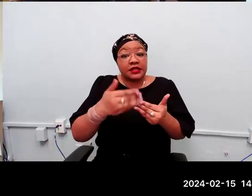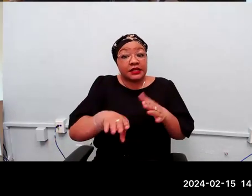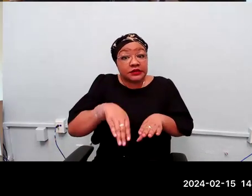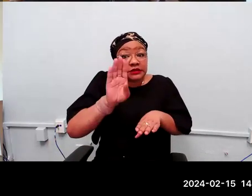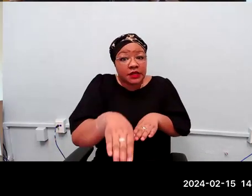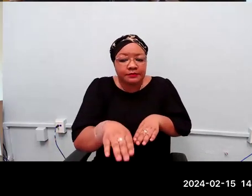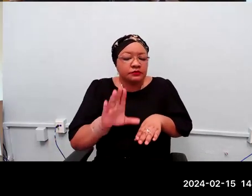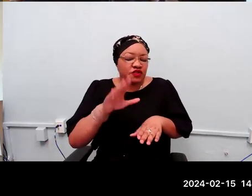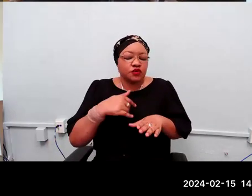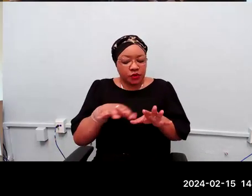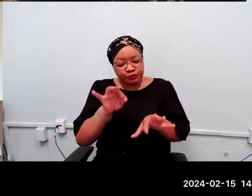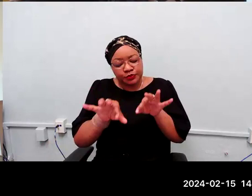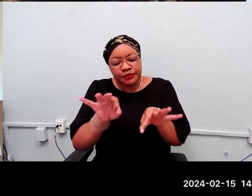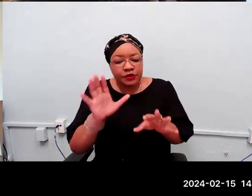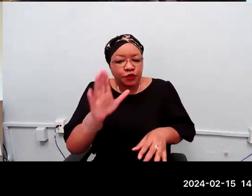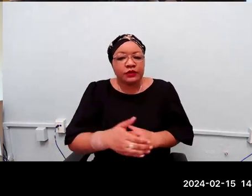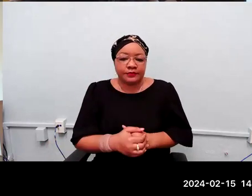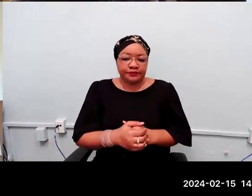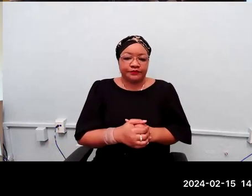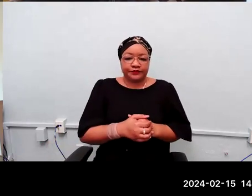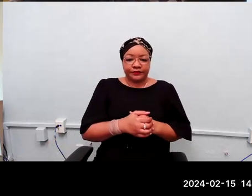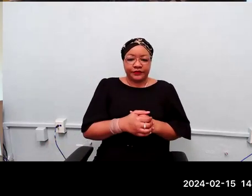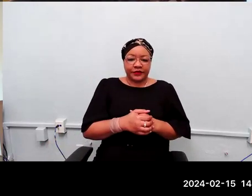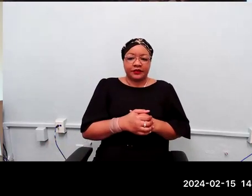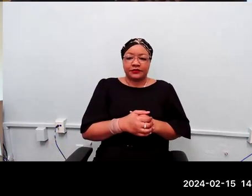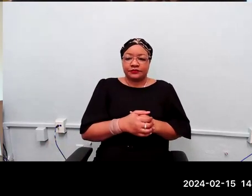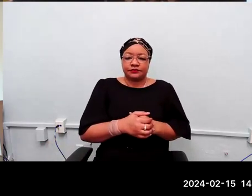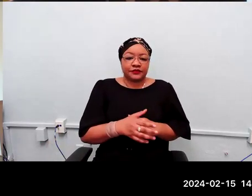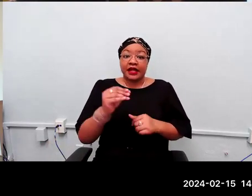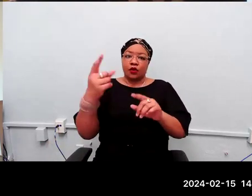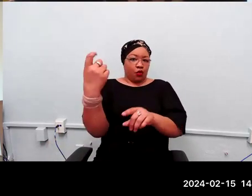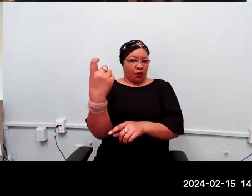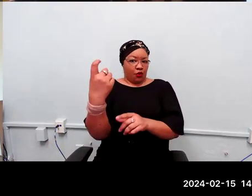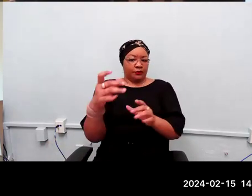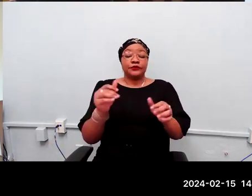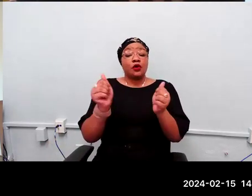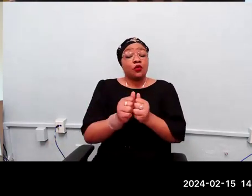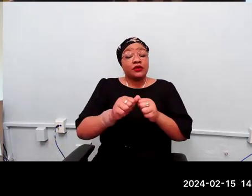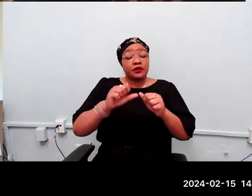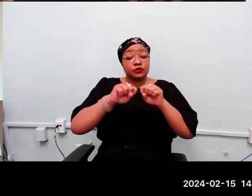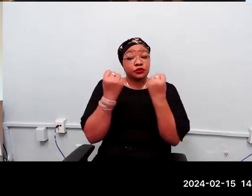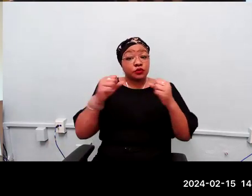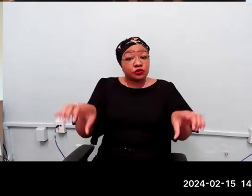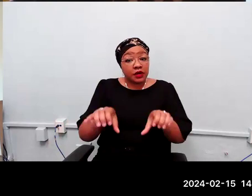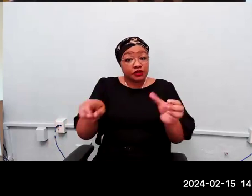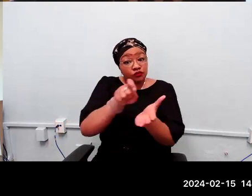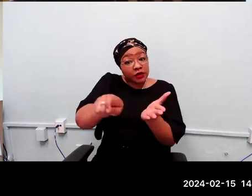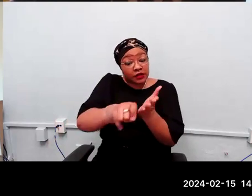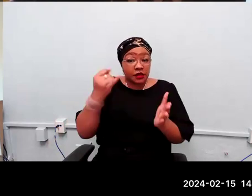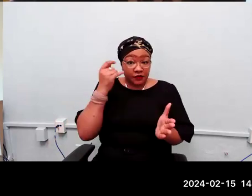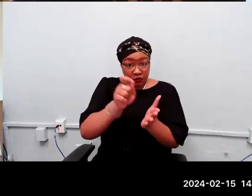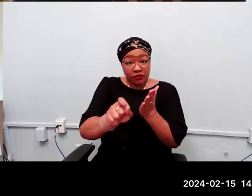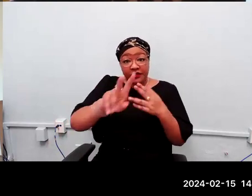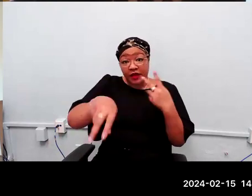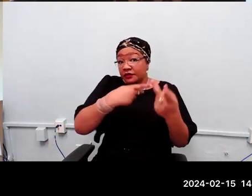Yeah. Thank And you I'm so going much to add for one more sharing thing too, that. which is like Yeah, with yeah. social action writing, if you're going to write about something like that, then you also